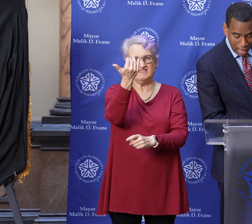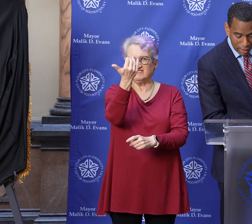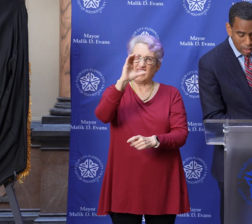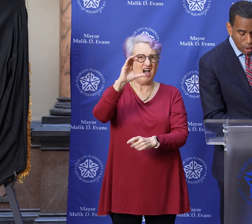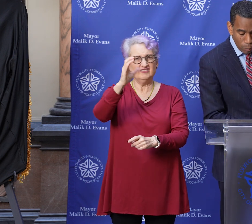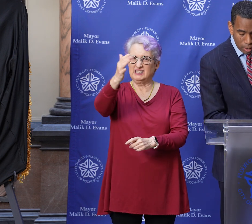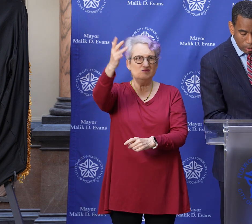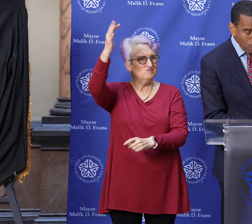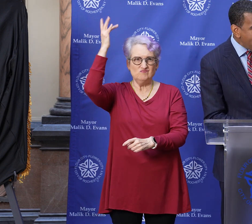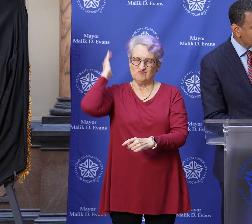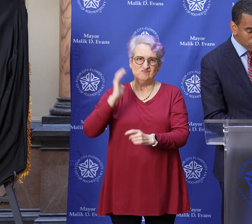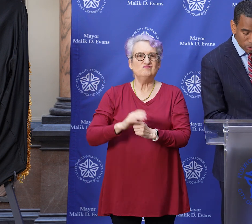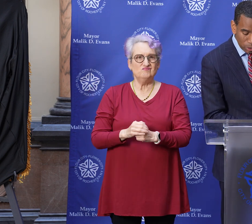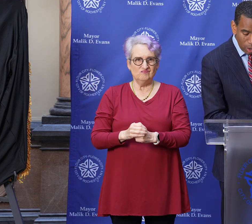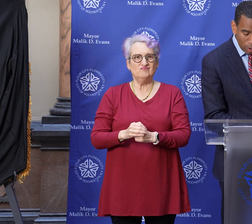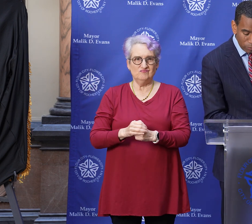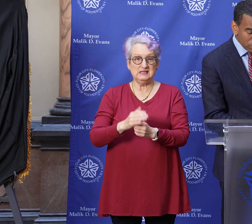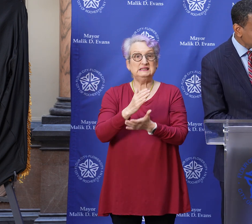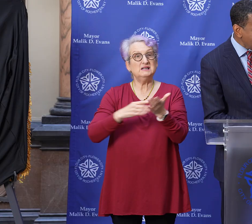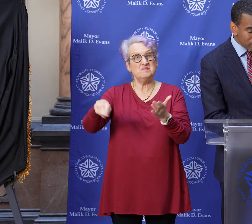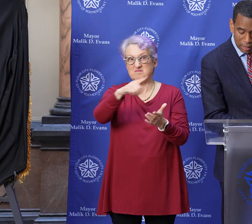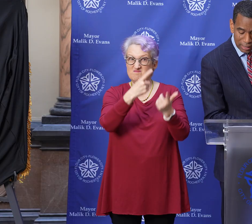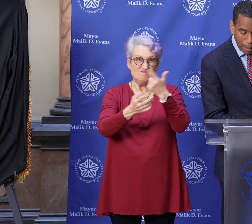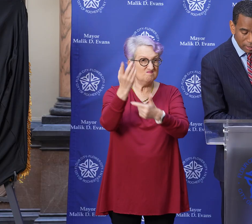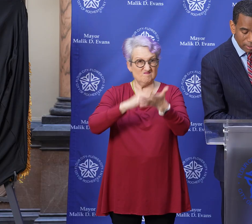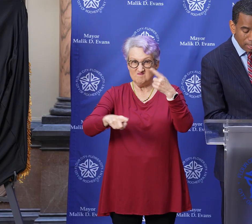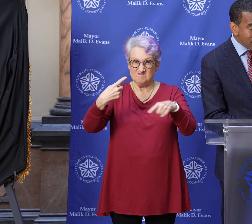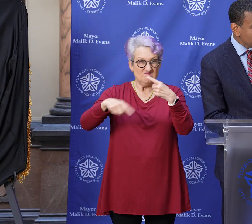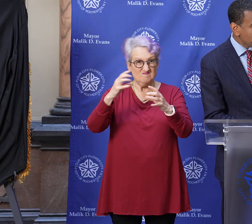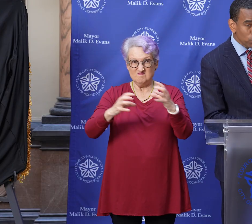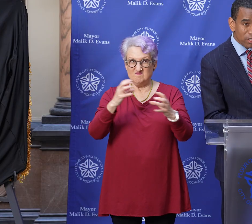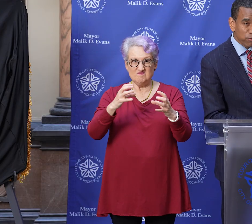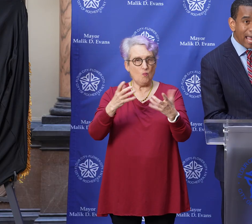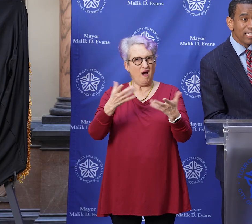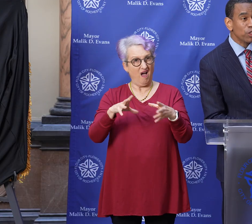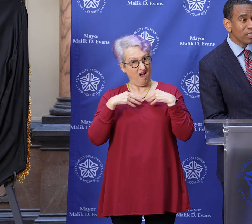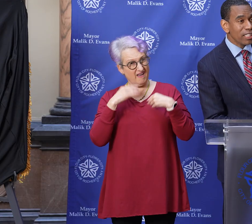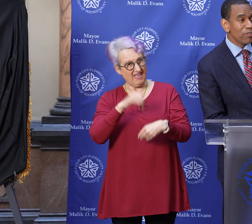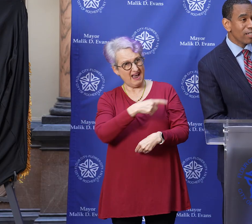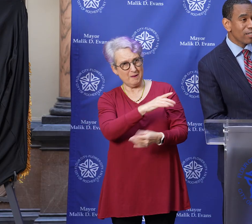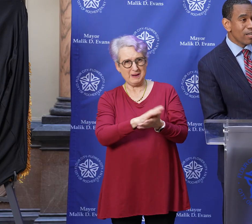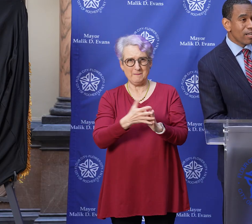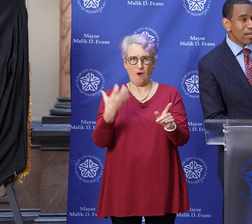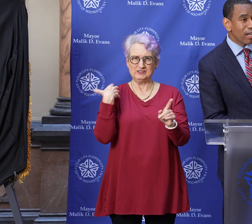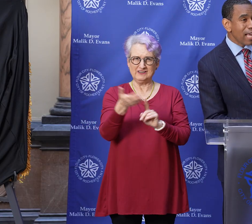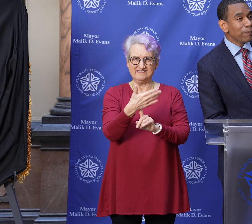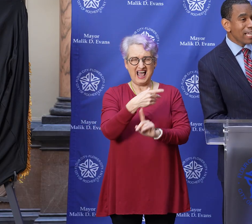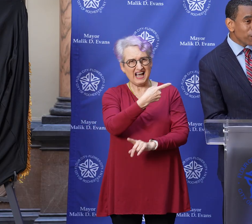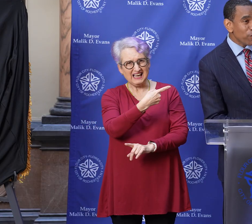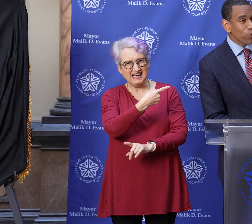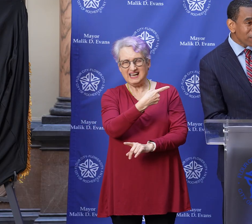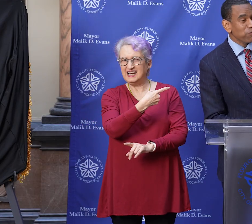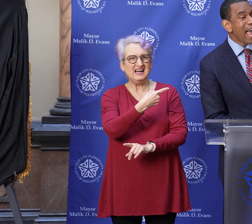this design were why it took so long for this flag to be adopted as the official city flag. And this wasn't even